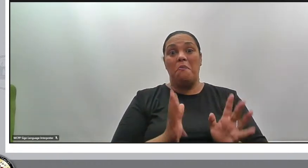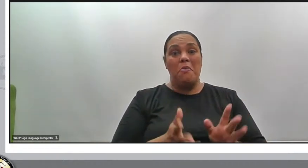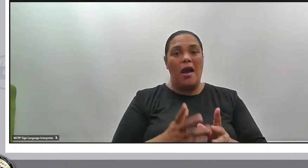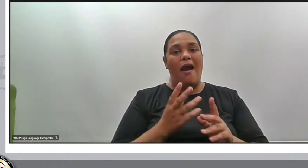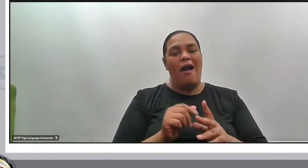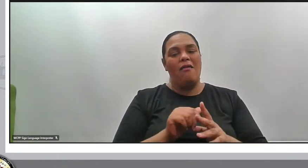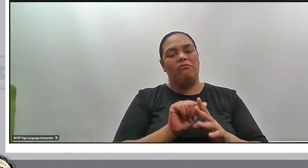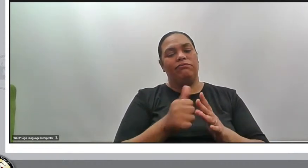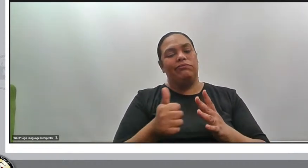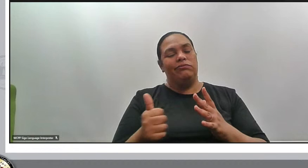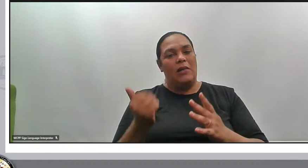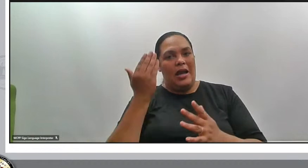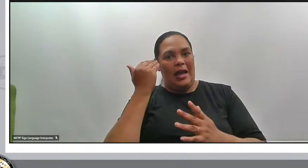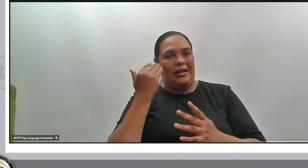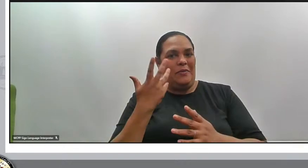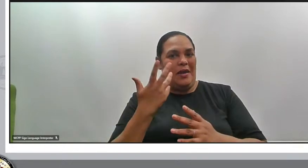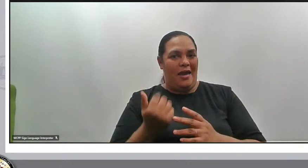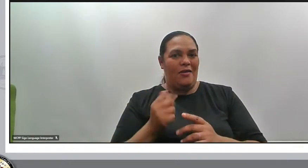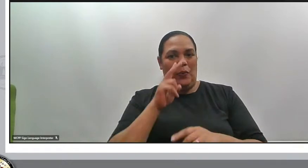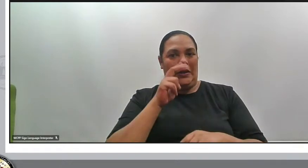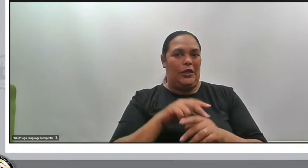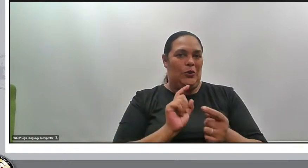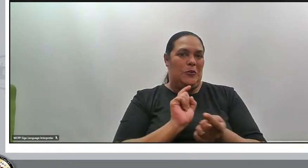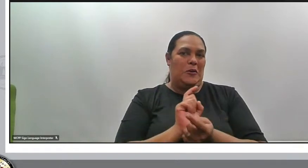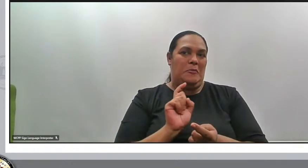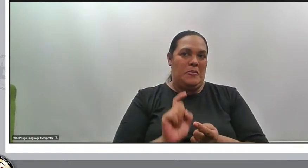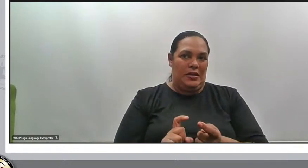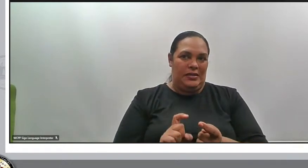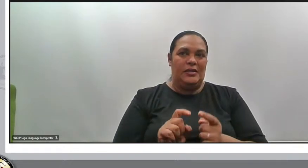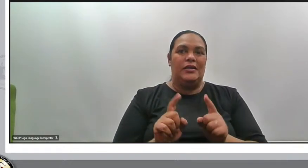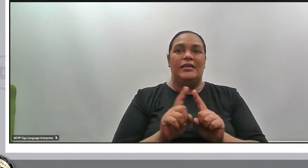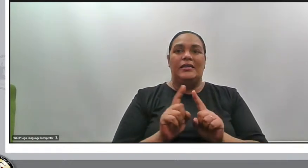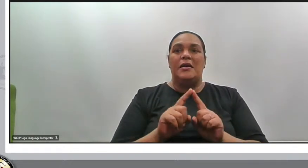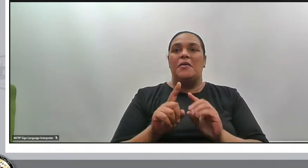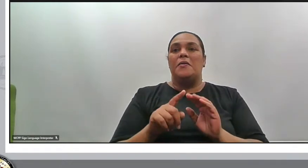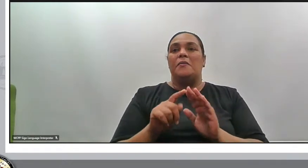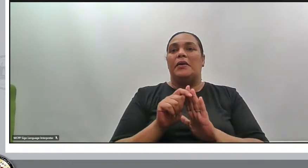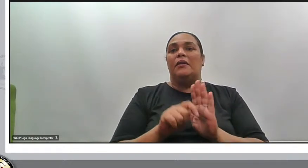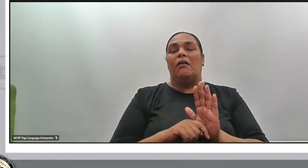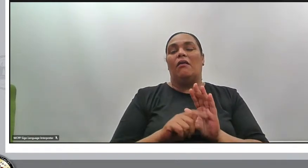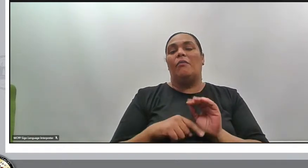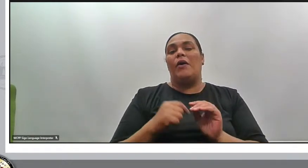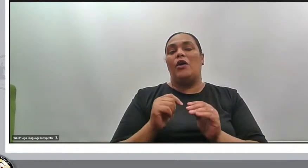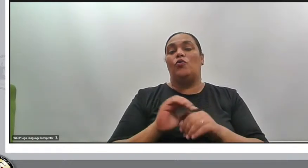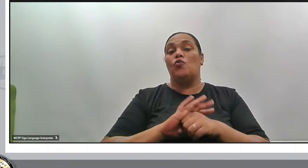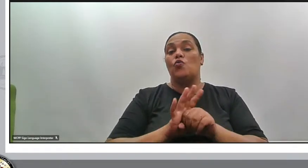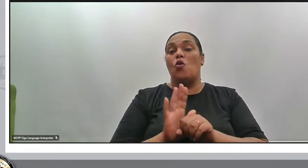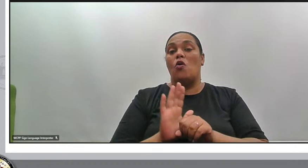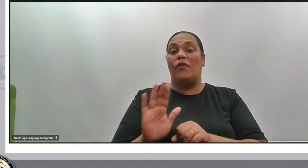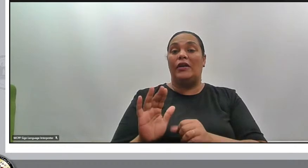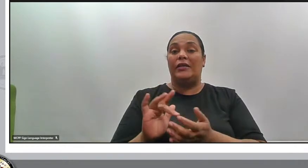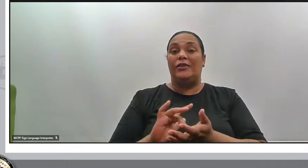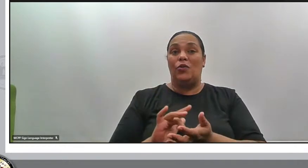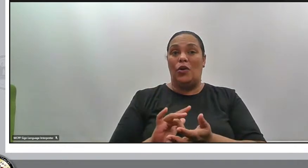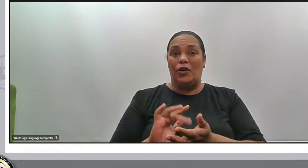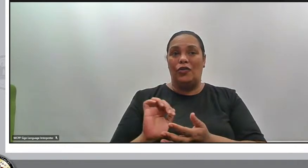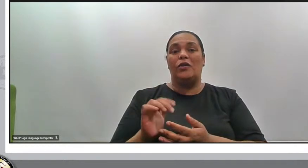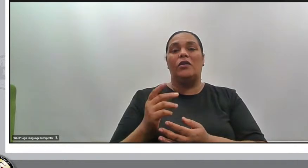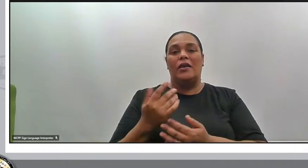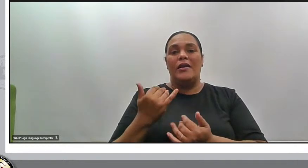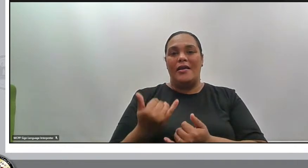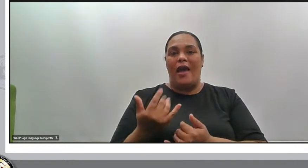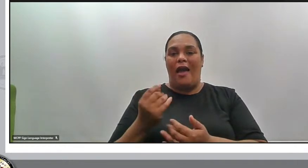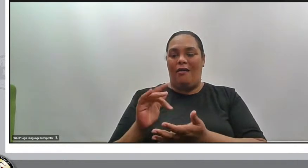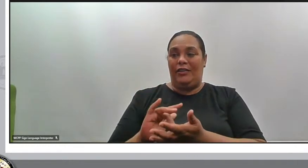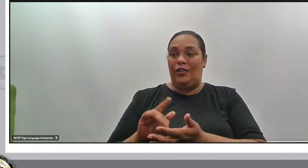other aspects of it that we need to address. And in terms of the COVID-19 situation, there was now a